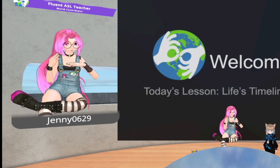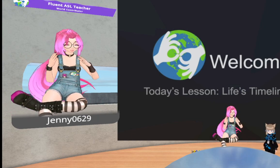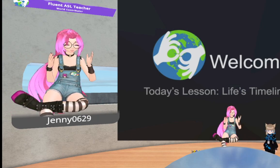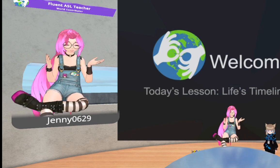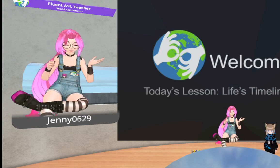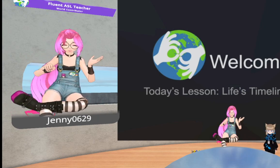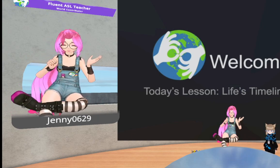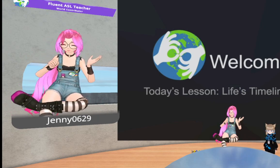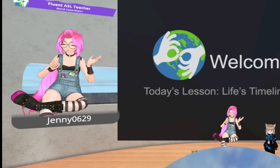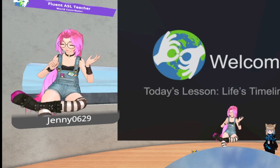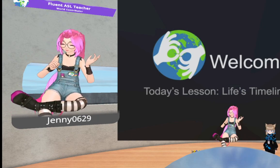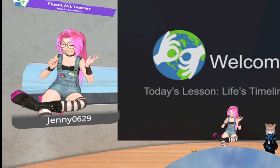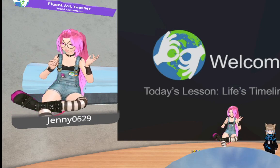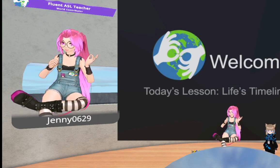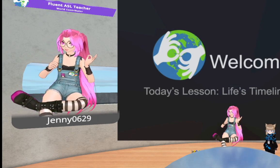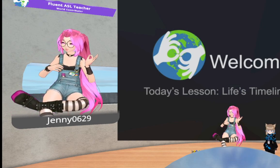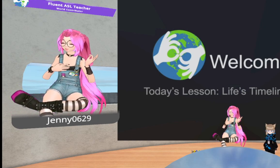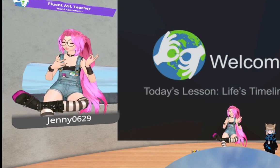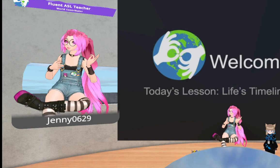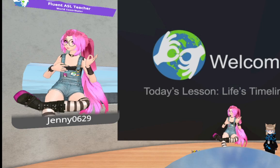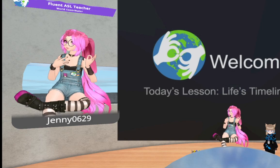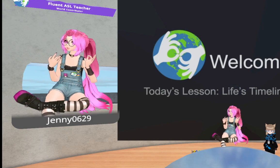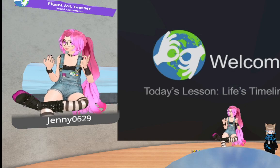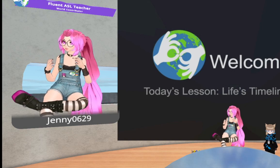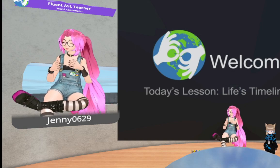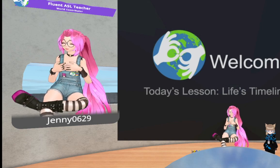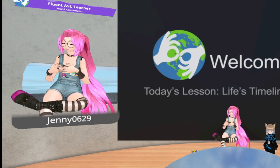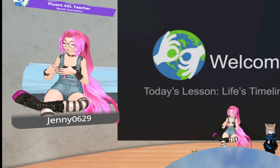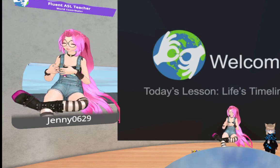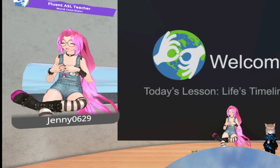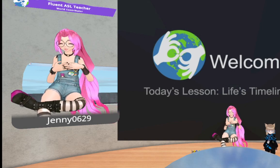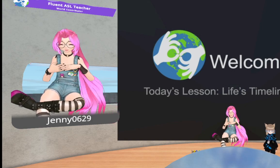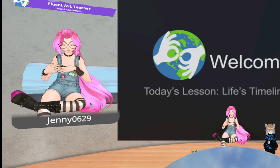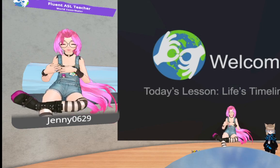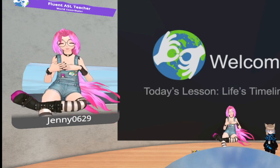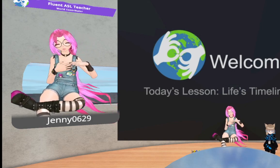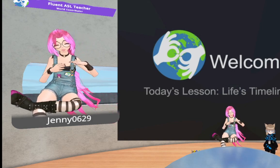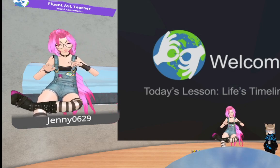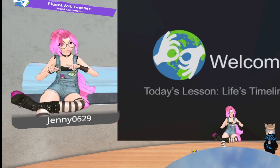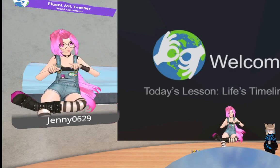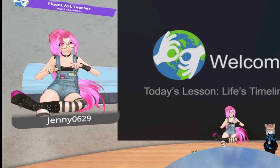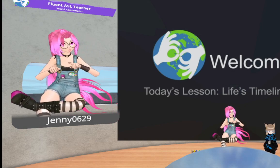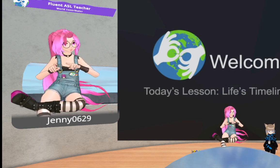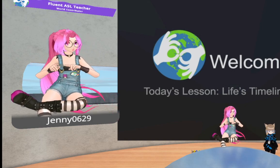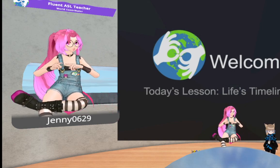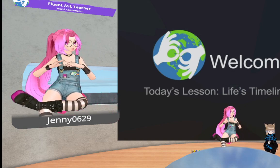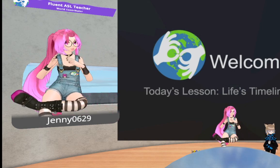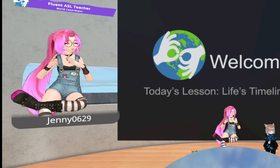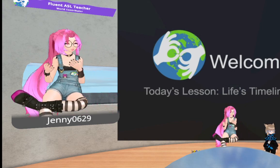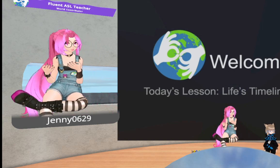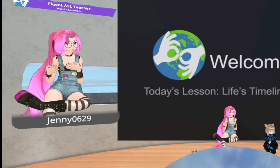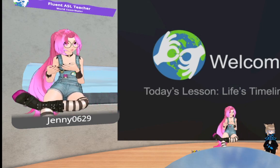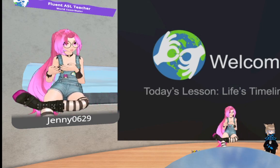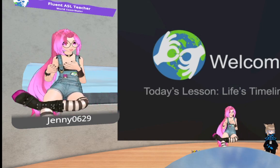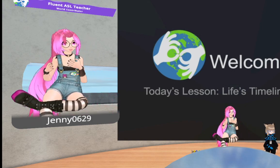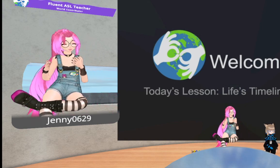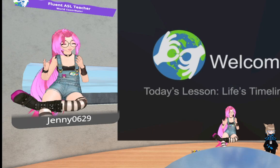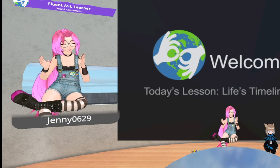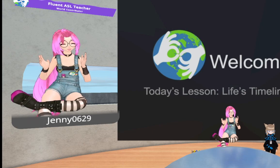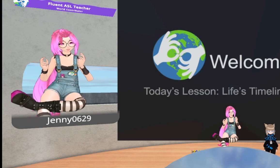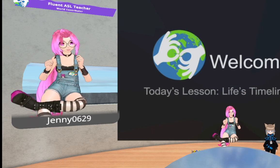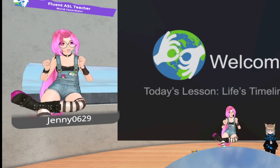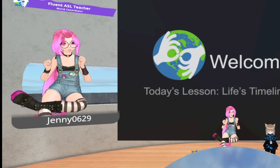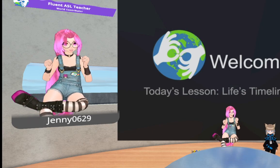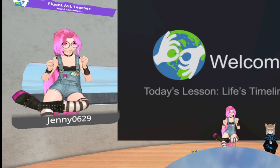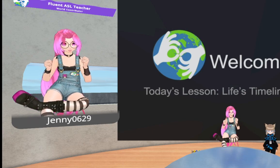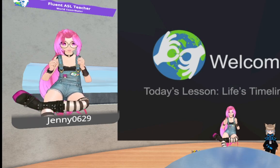that? Yes. Yes, I feel like a lot of people around America, but probably even around the world, even if